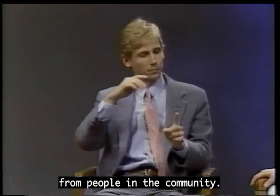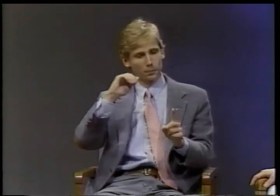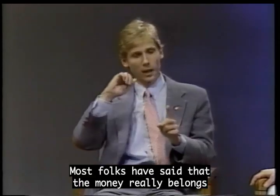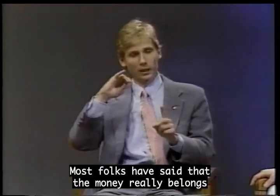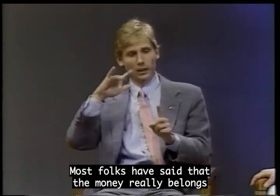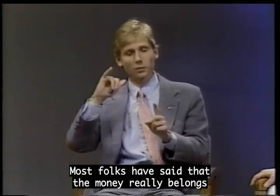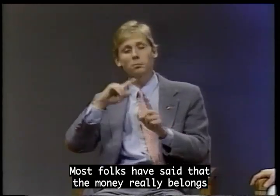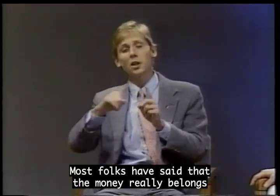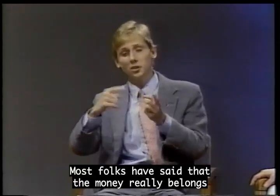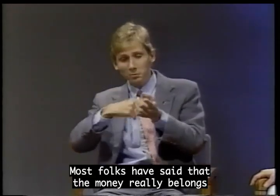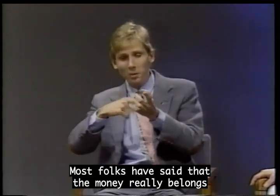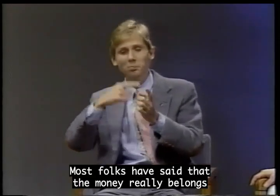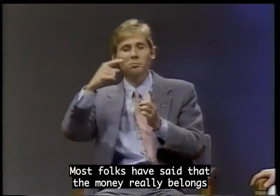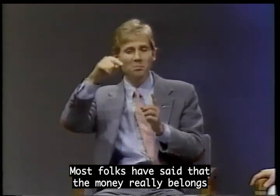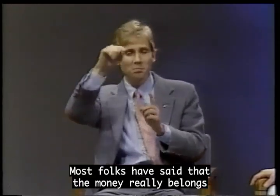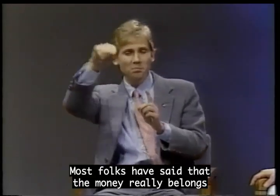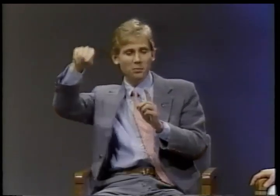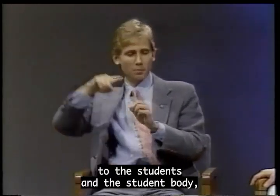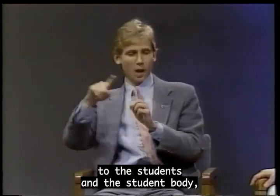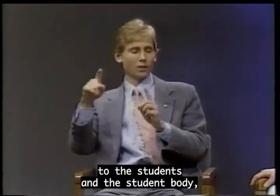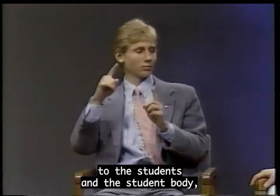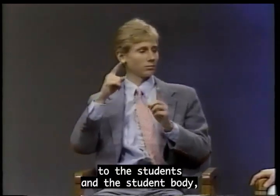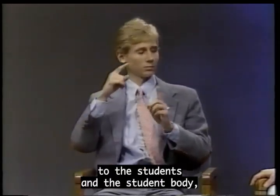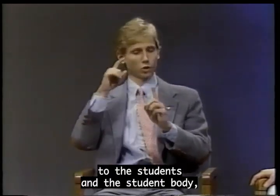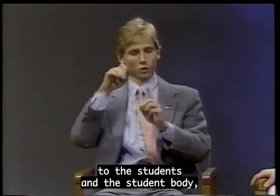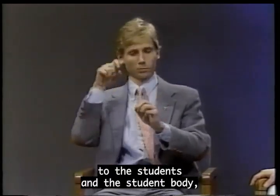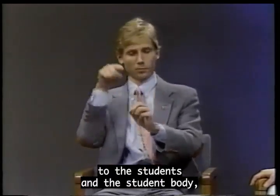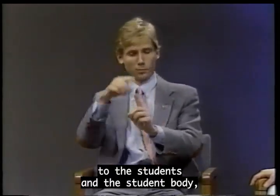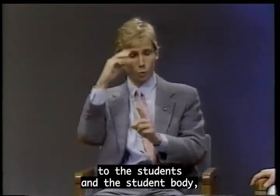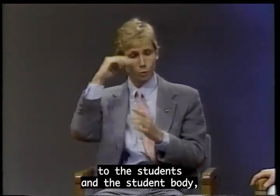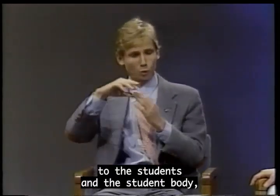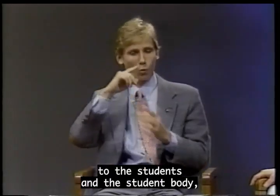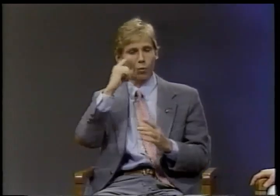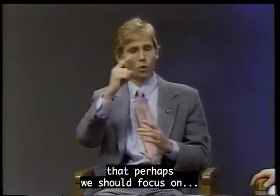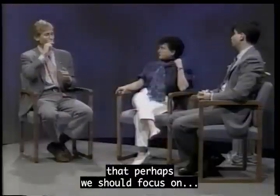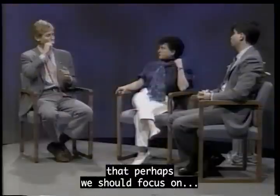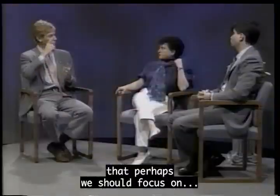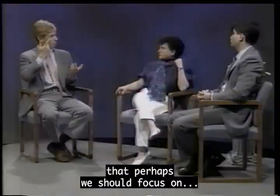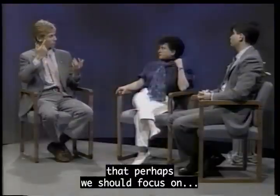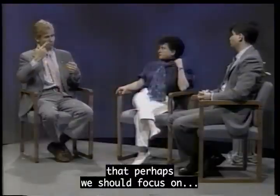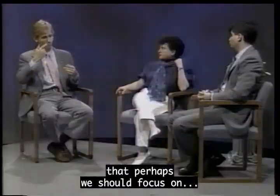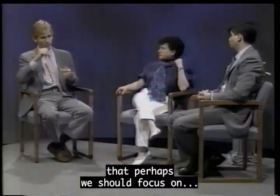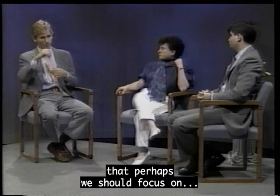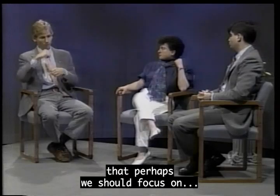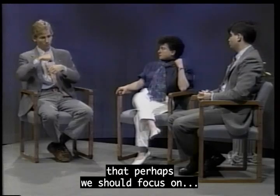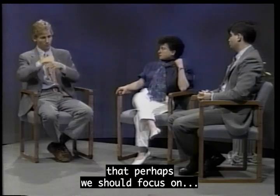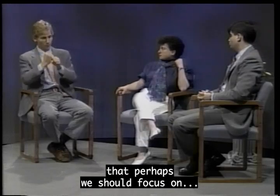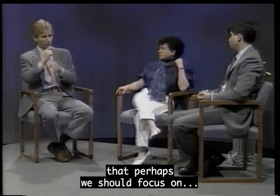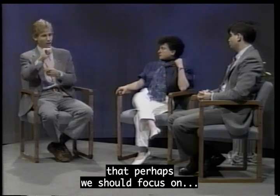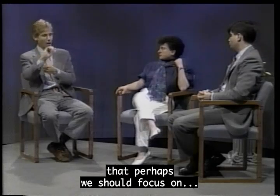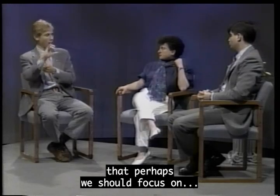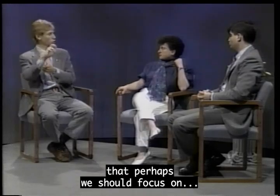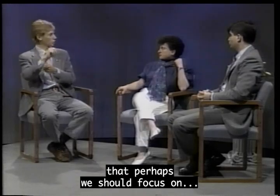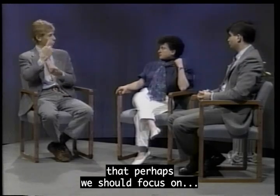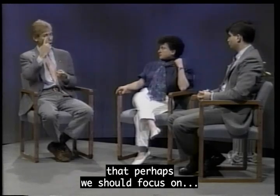folks have said that the money really belongs to the students and the student body, that perhaps we should focus